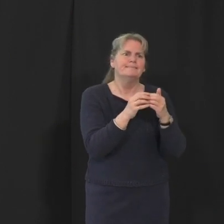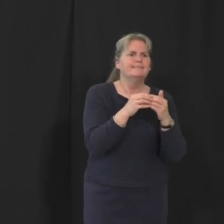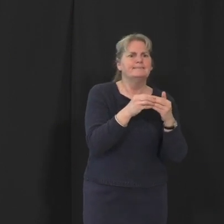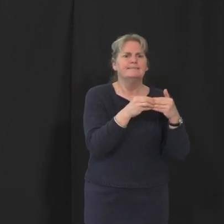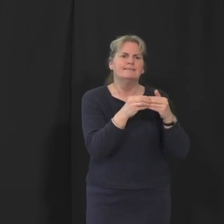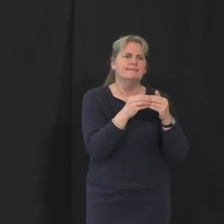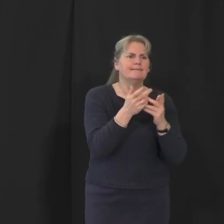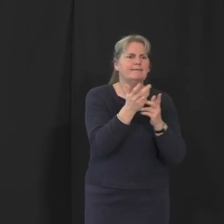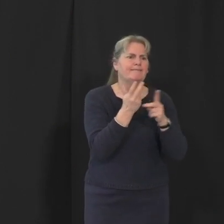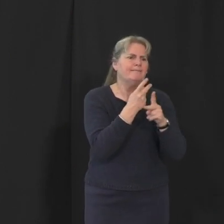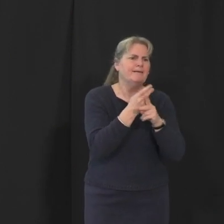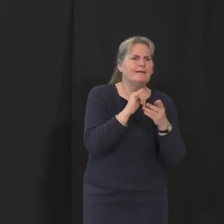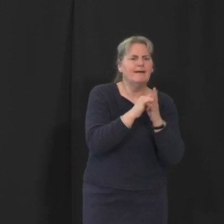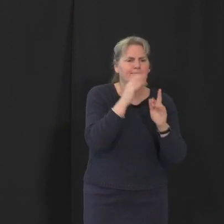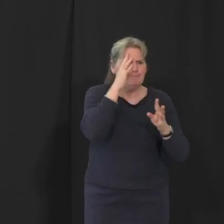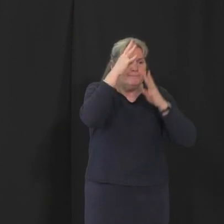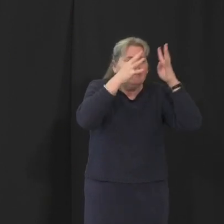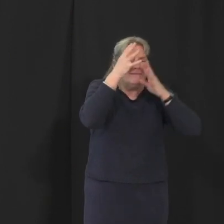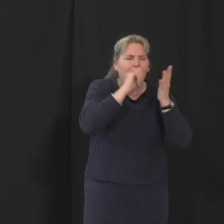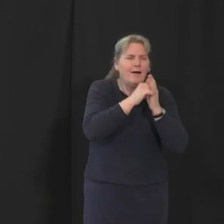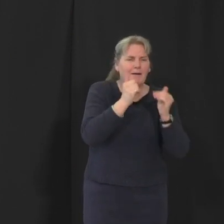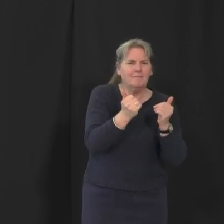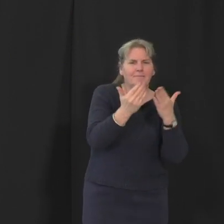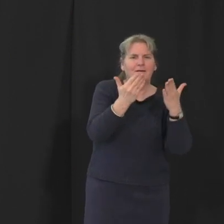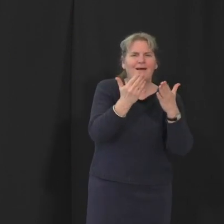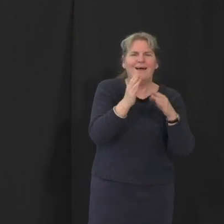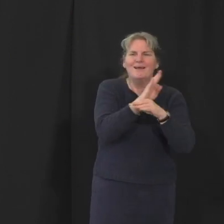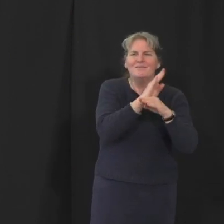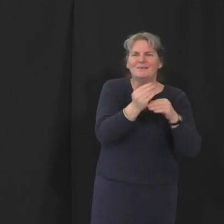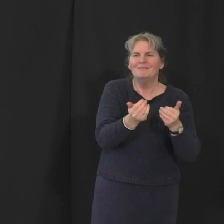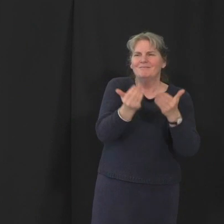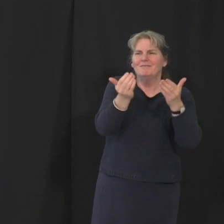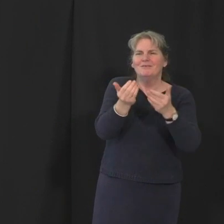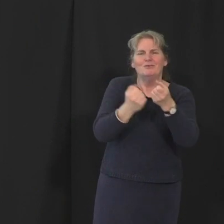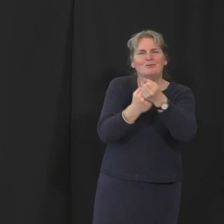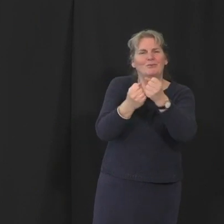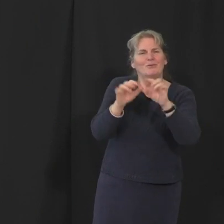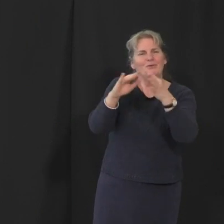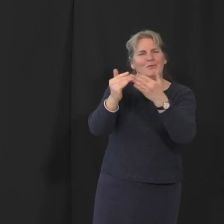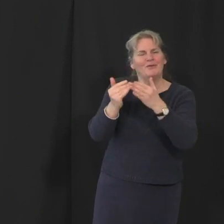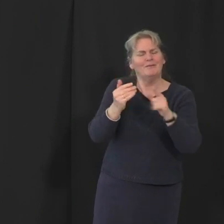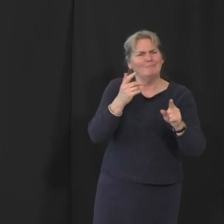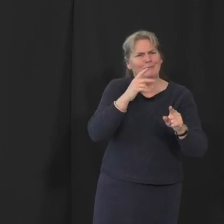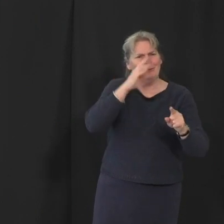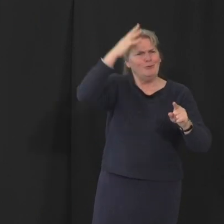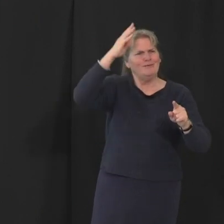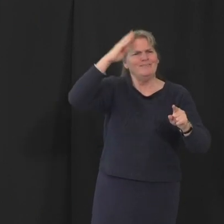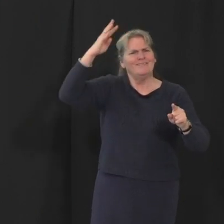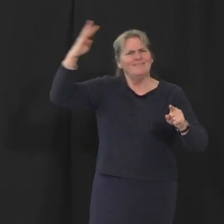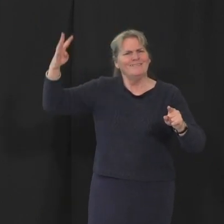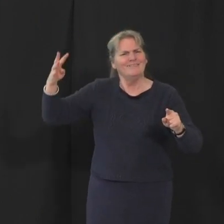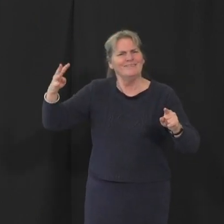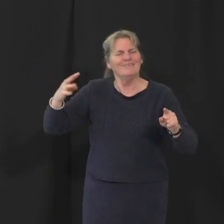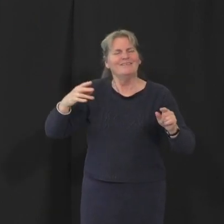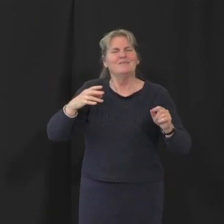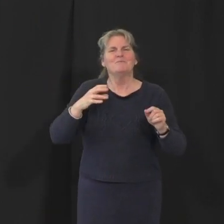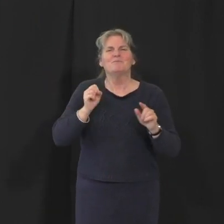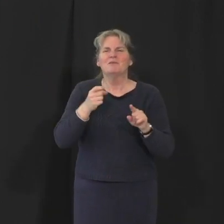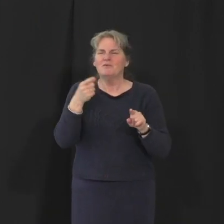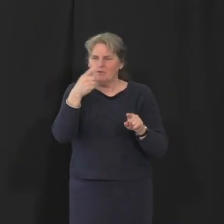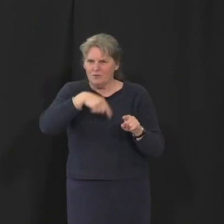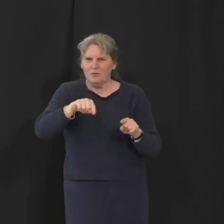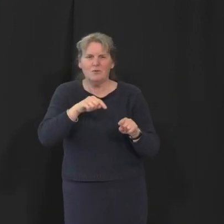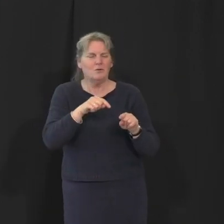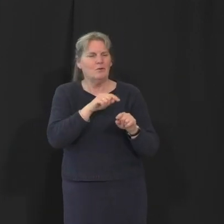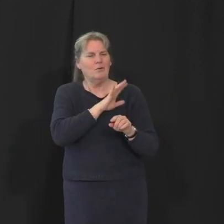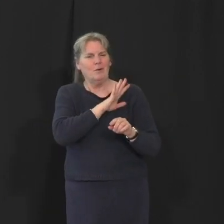resilient and being creative in that approach. So I would just say keep watching on social